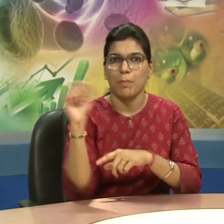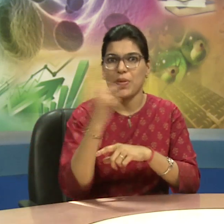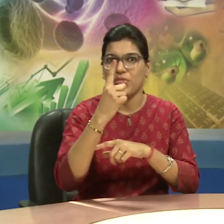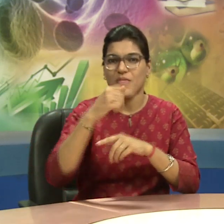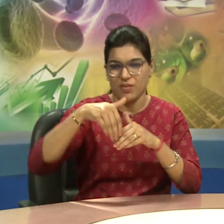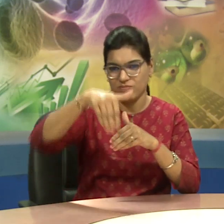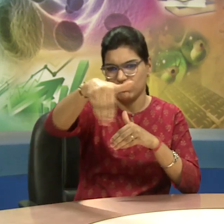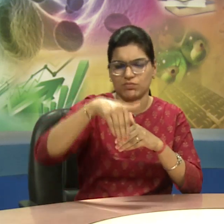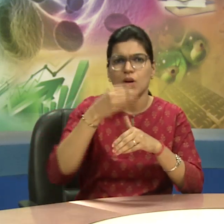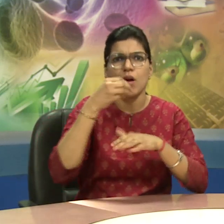bread,